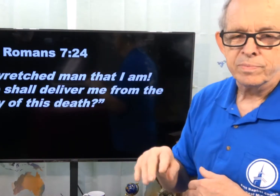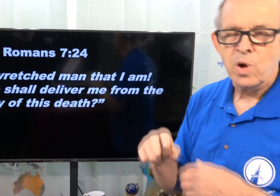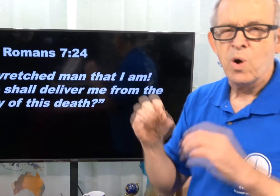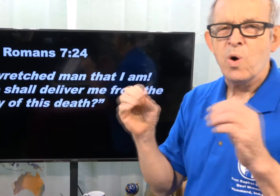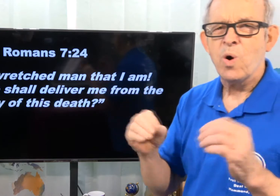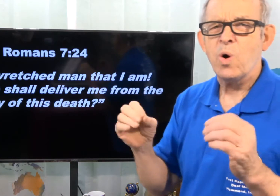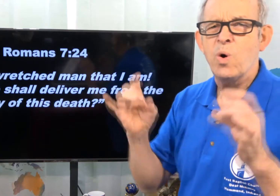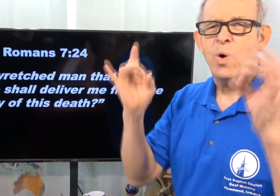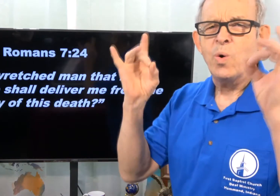Oh,